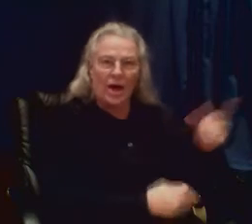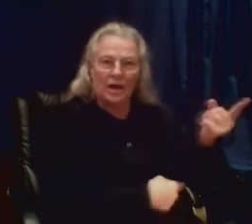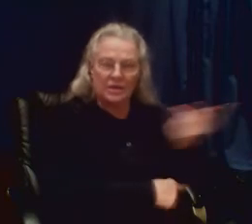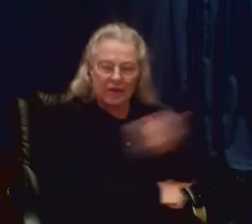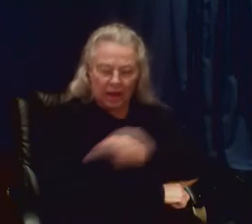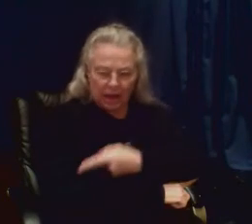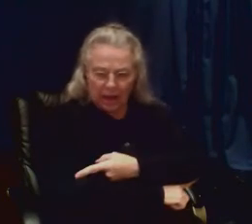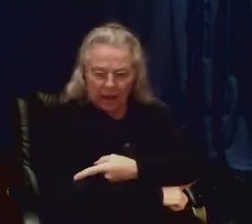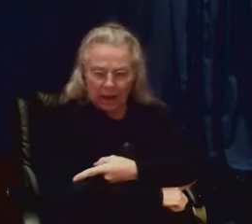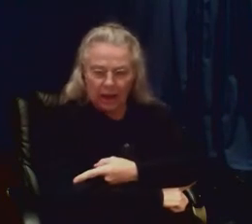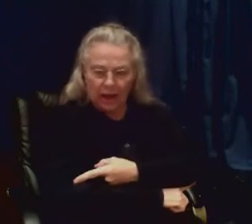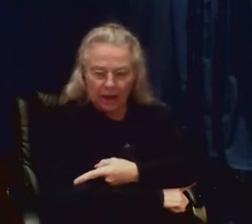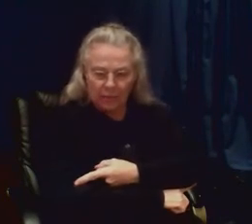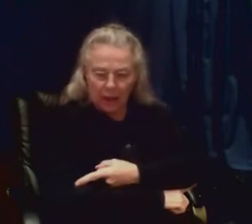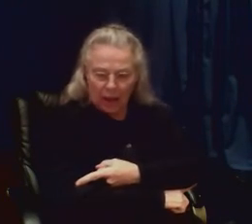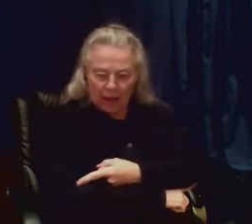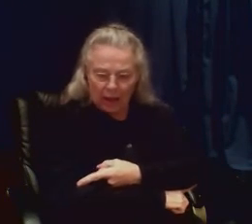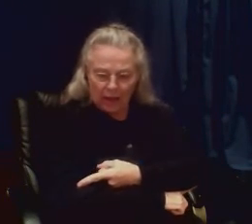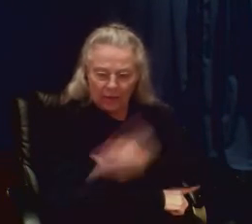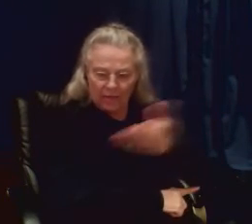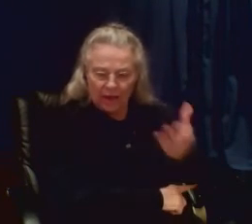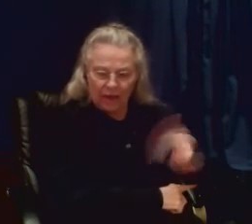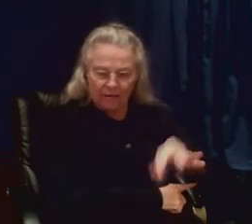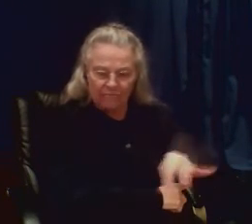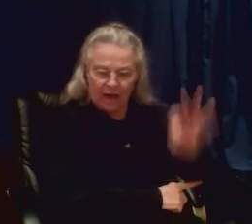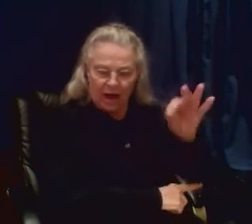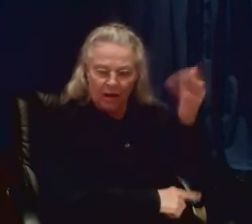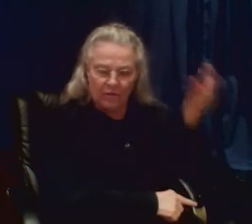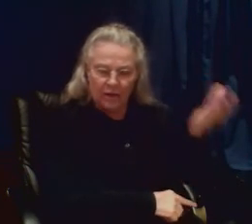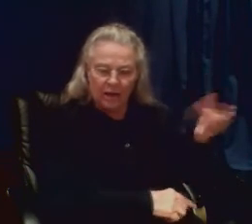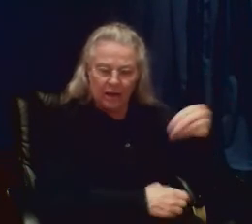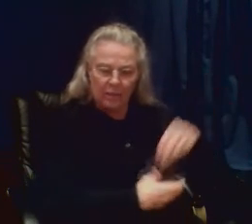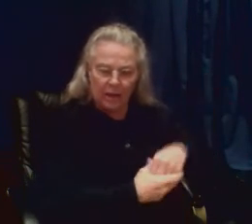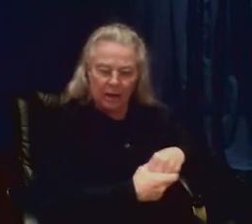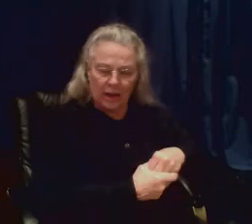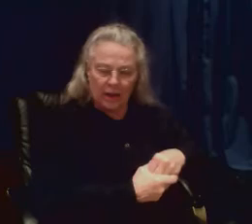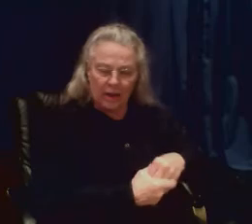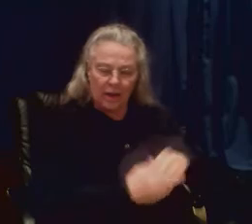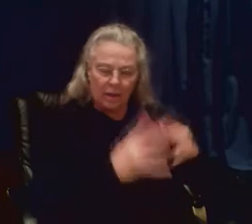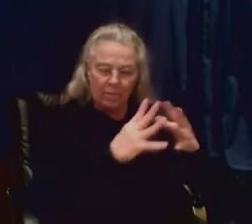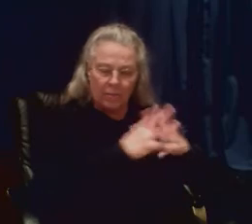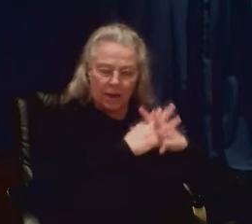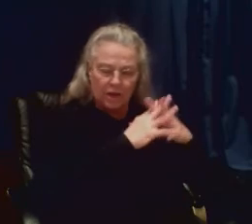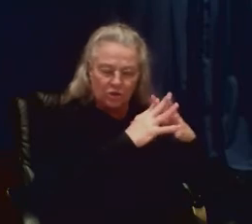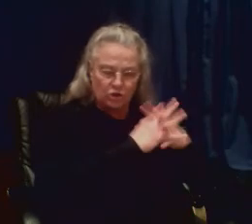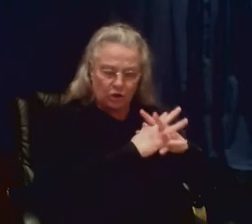that day. They found him in a